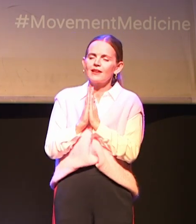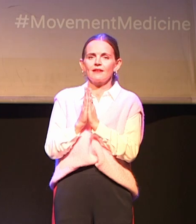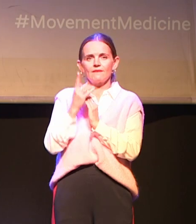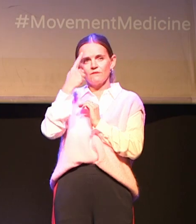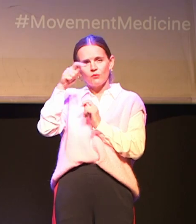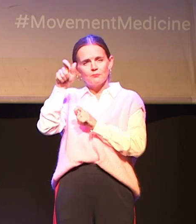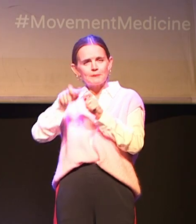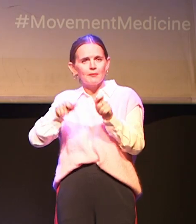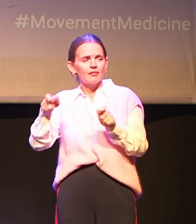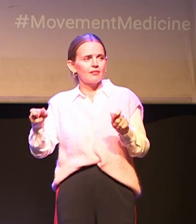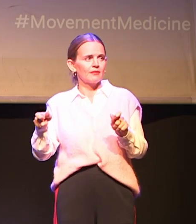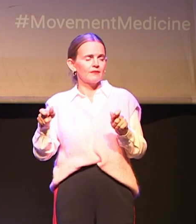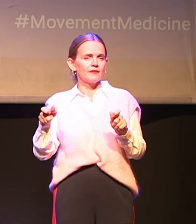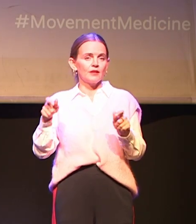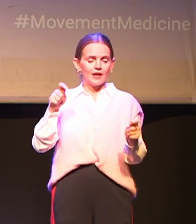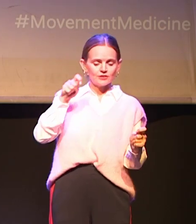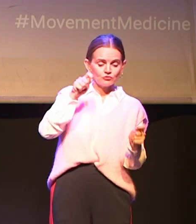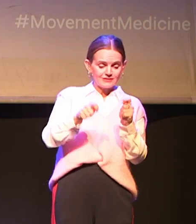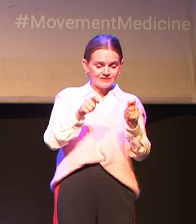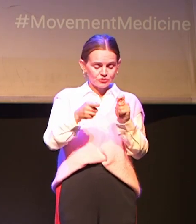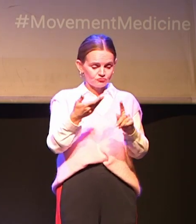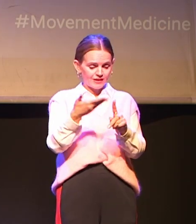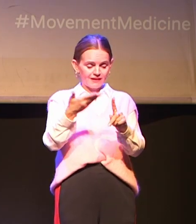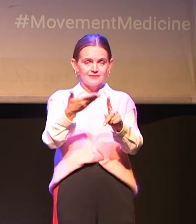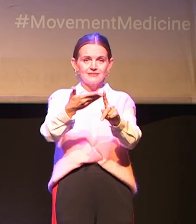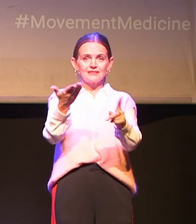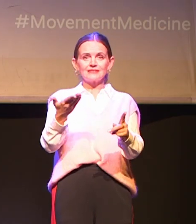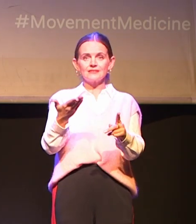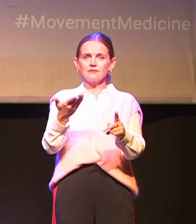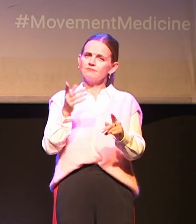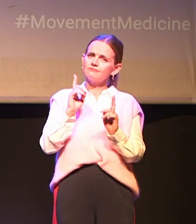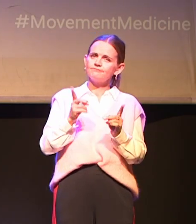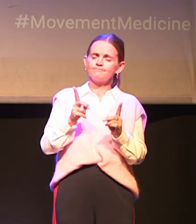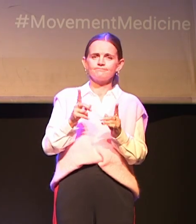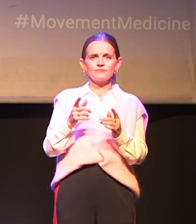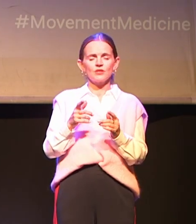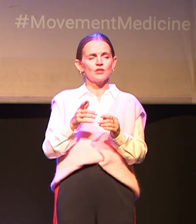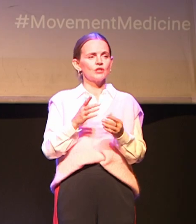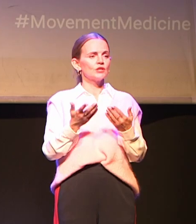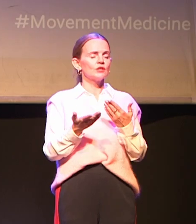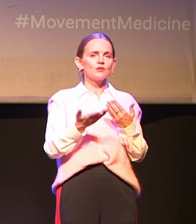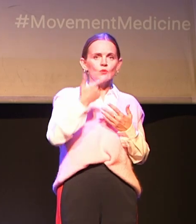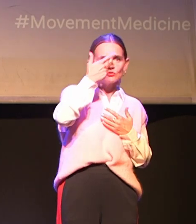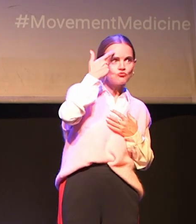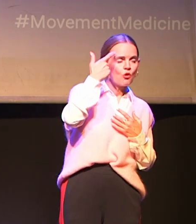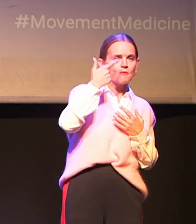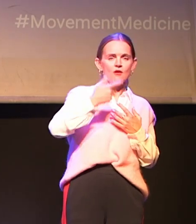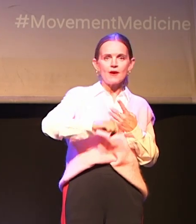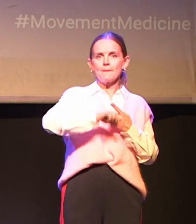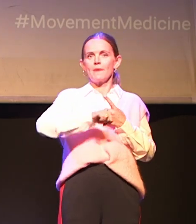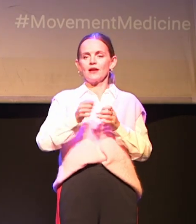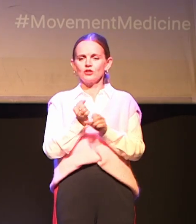people, moments of transition. So it wasn't just that all of this trauma or impact or intensity or stress was